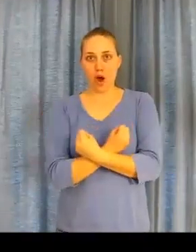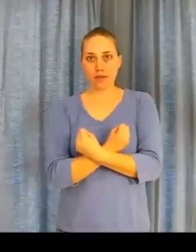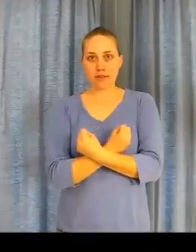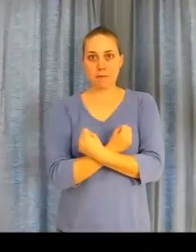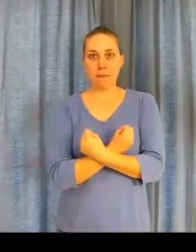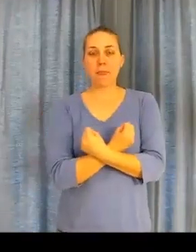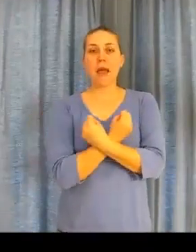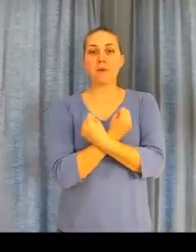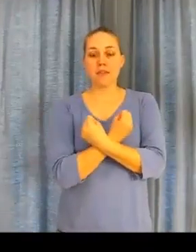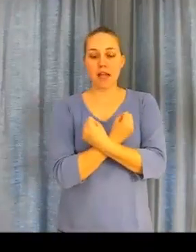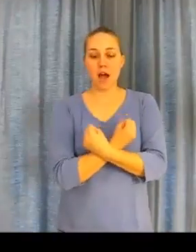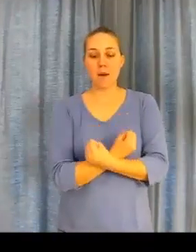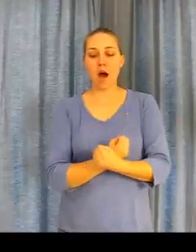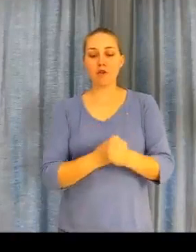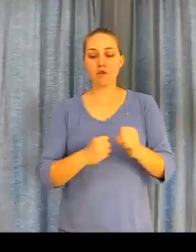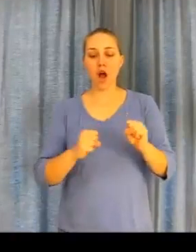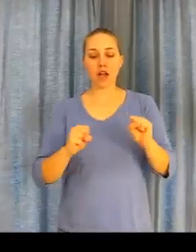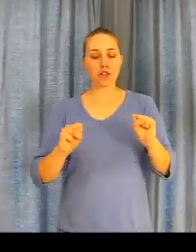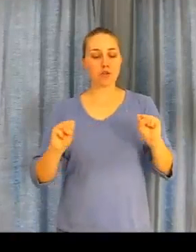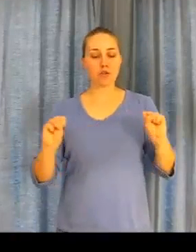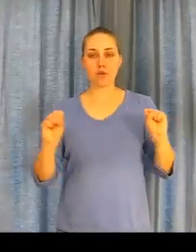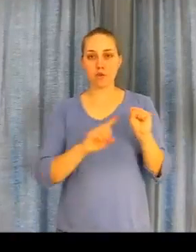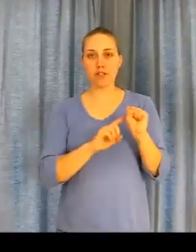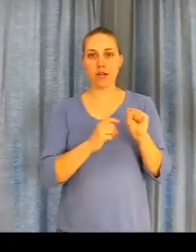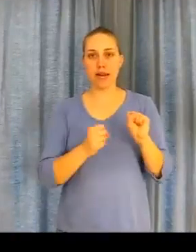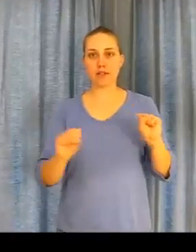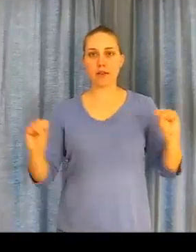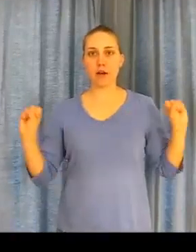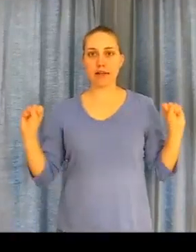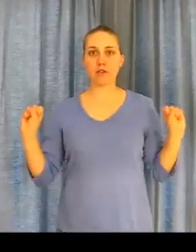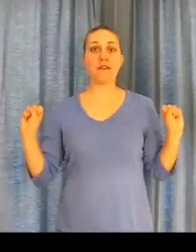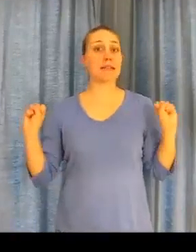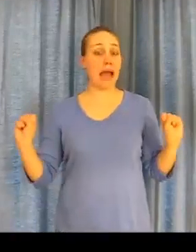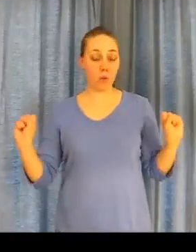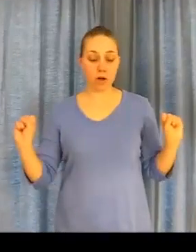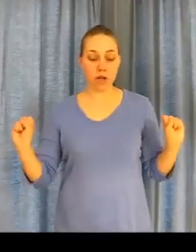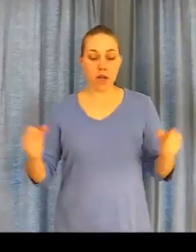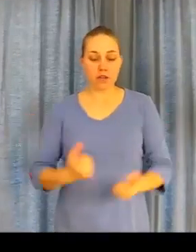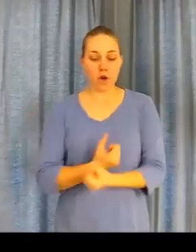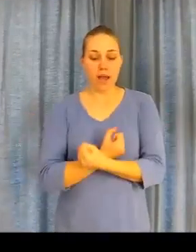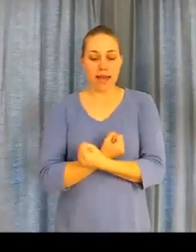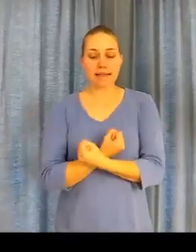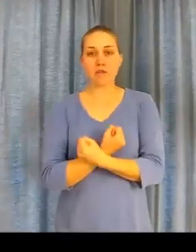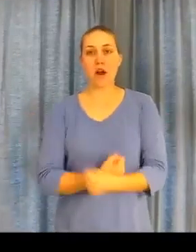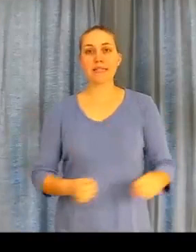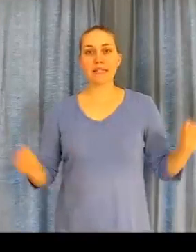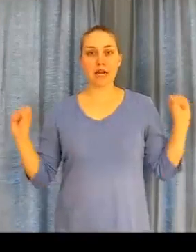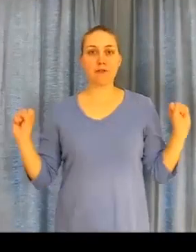crossed. And when they come uncrossed, you twist your hands so that your S's are facing outward. So it says rising tide of freedom,